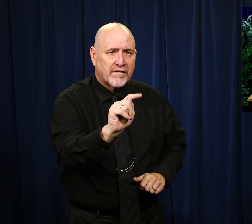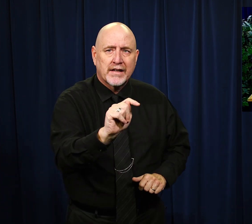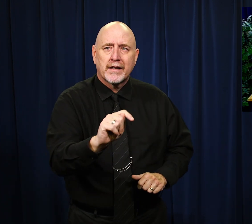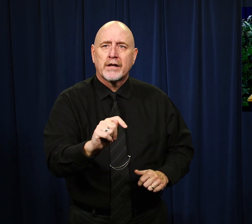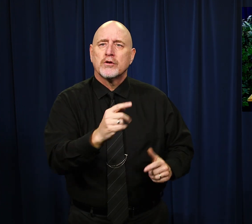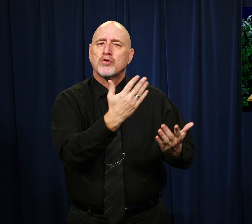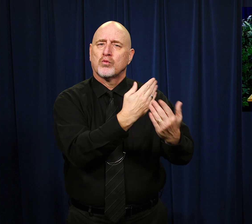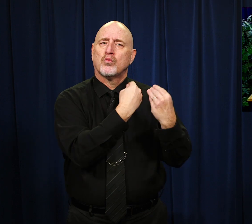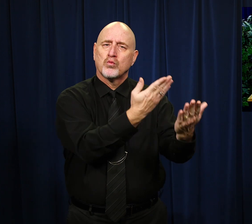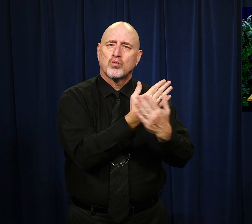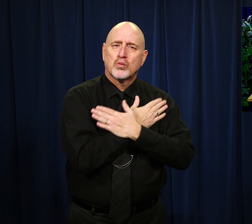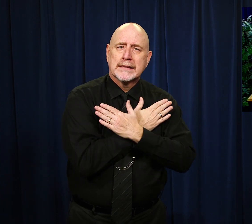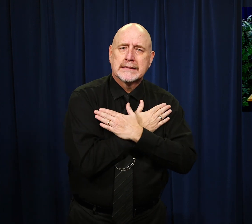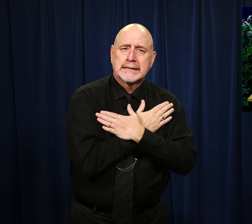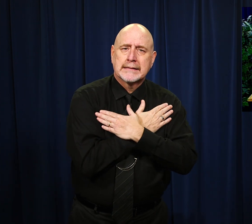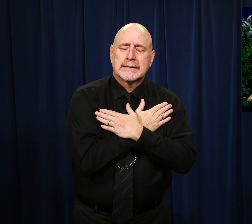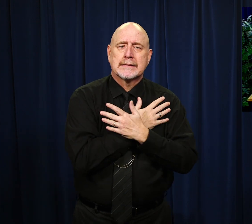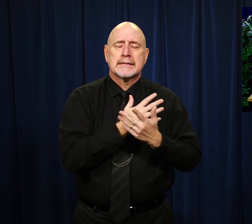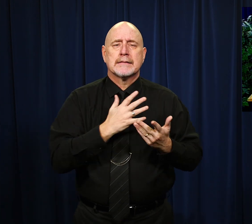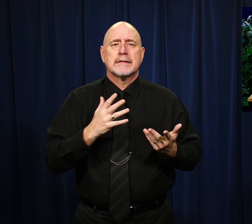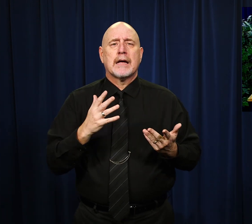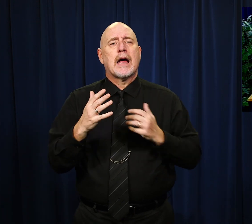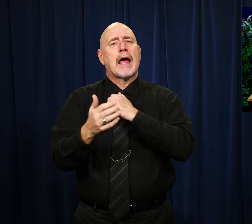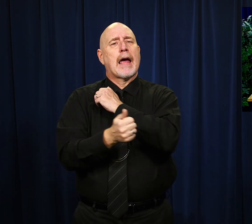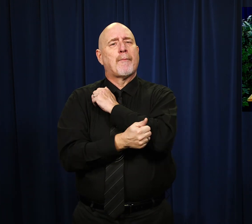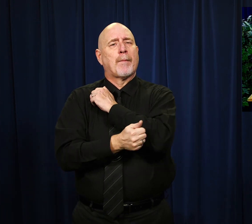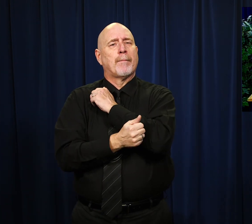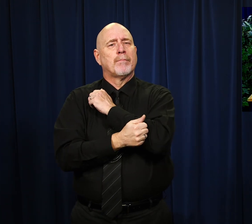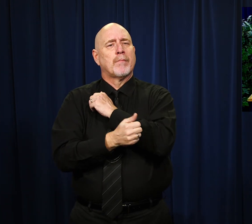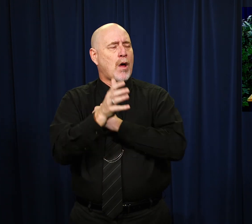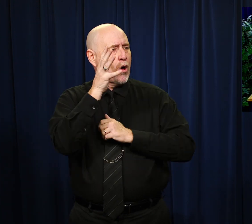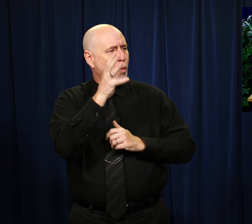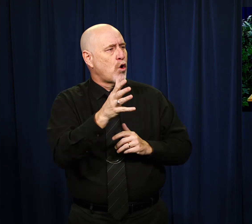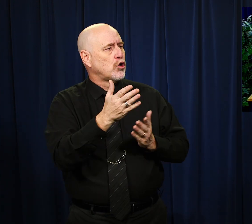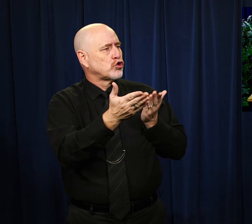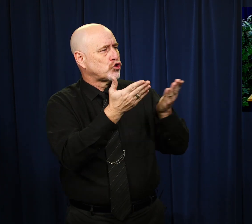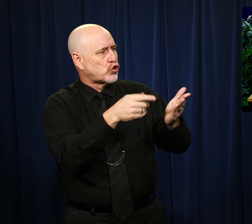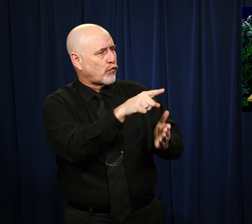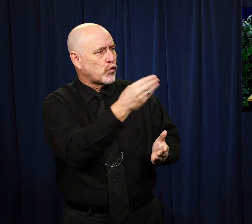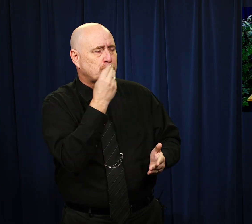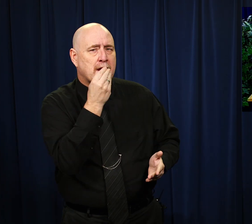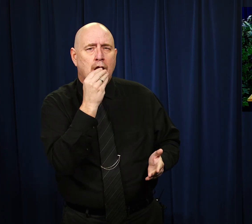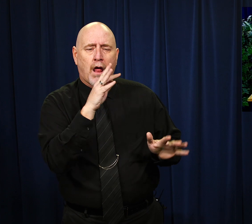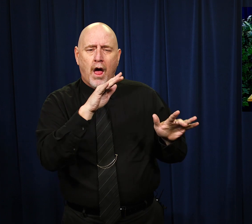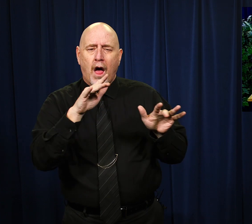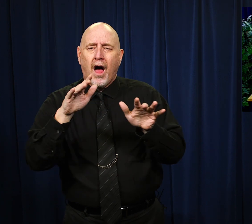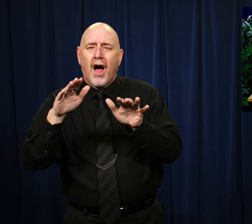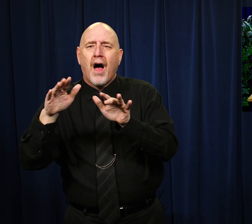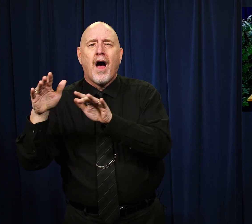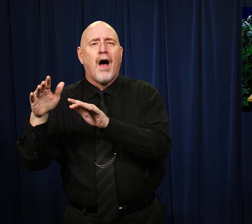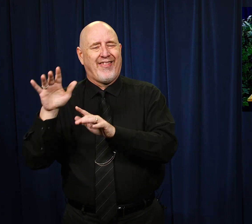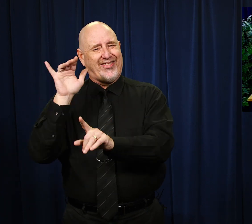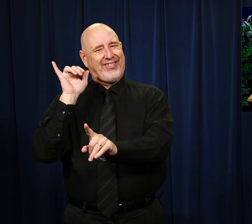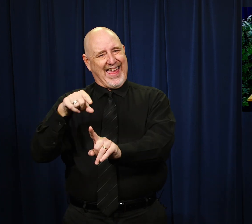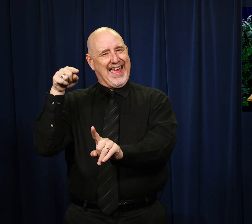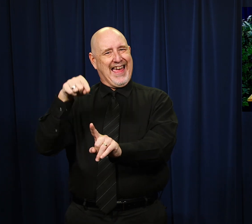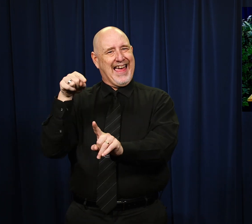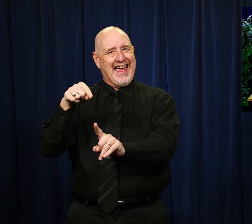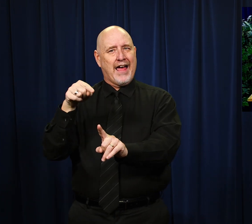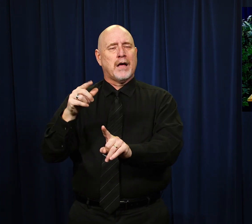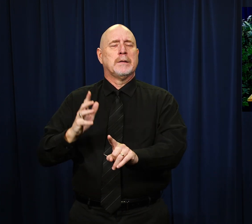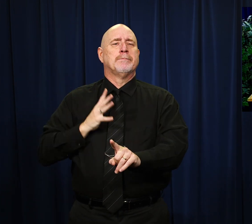rest themselves. And Abraham says, "I want to serve you a meal." All of this is being very,